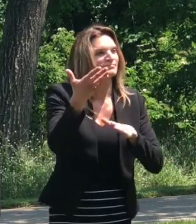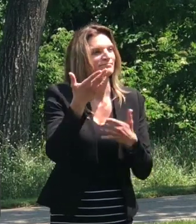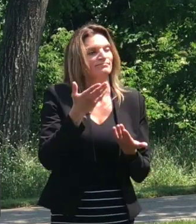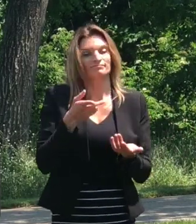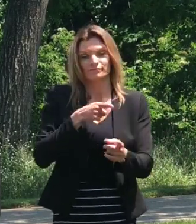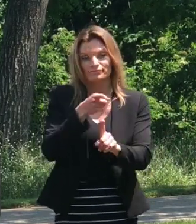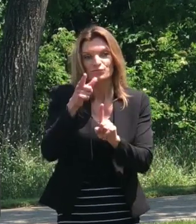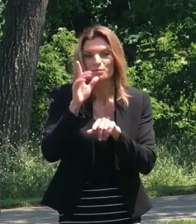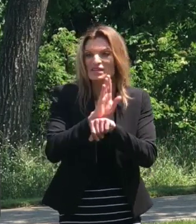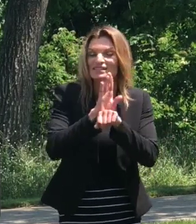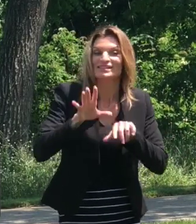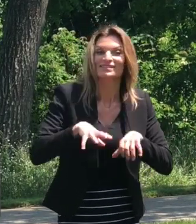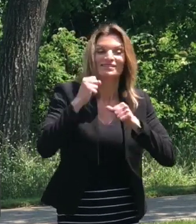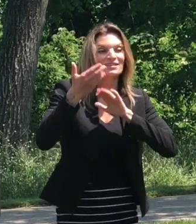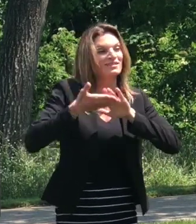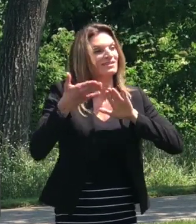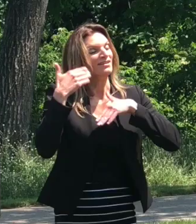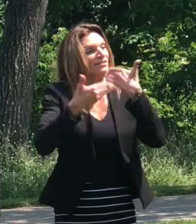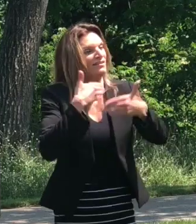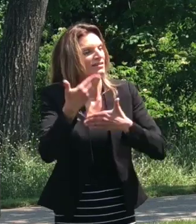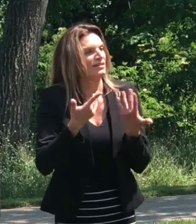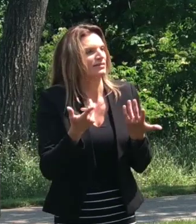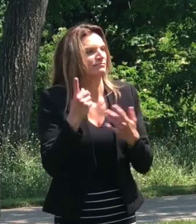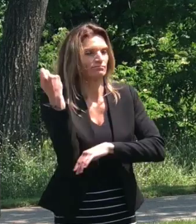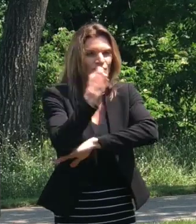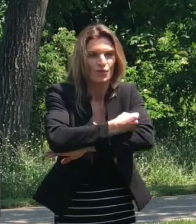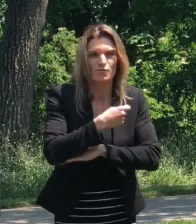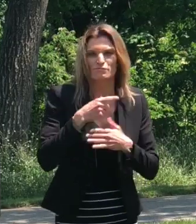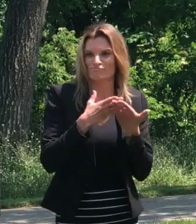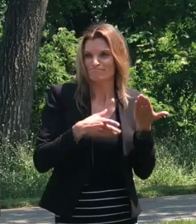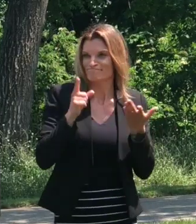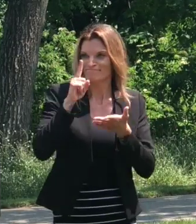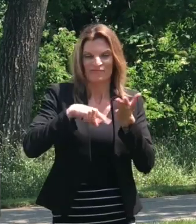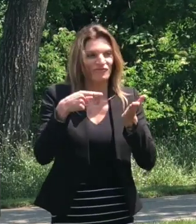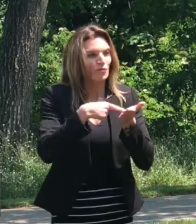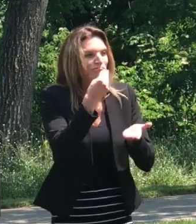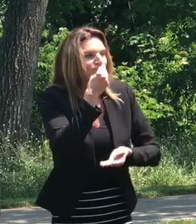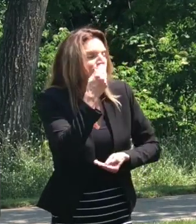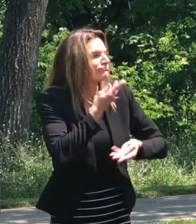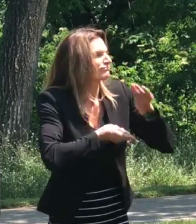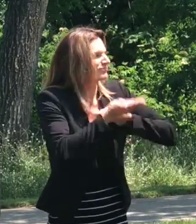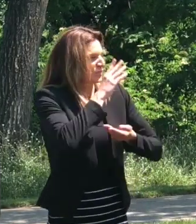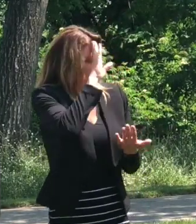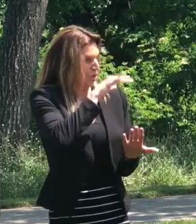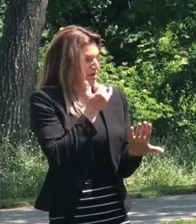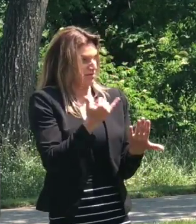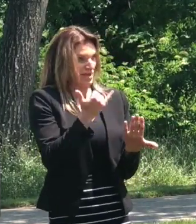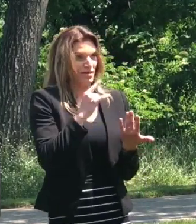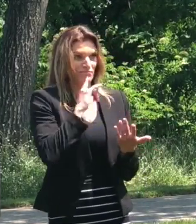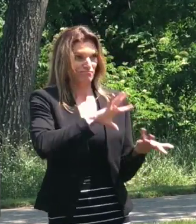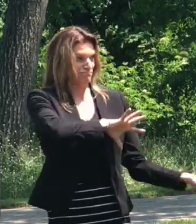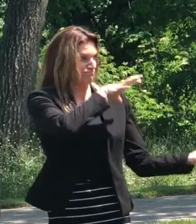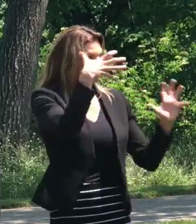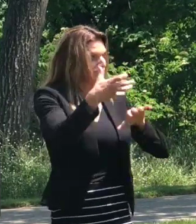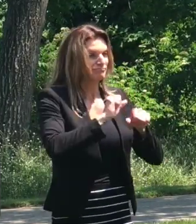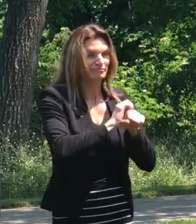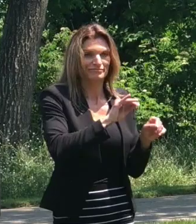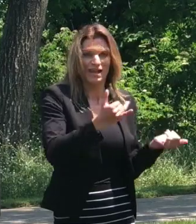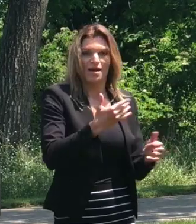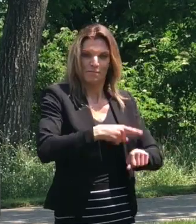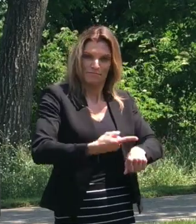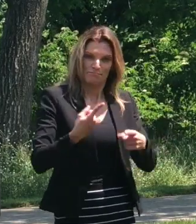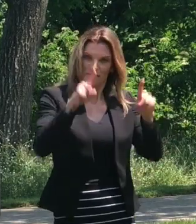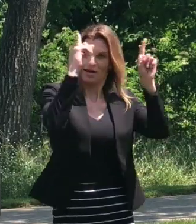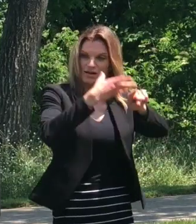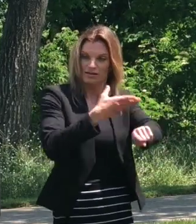business afloat or keep food on the table. We have got a real economic comeback in the works. We are seeing our